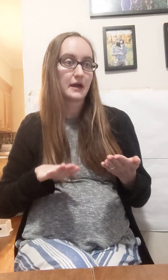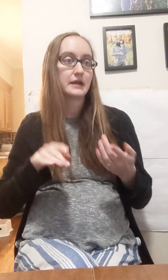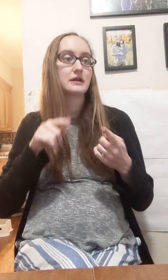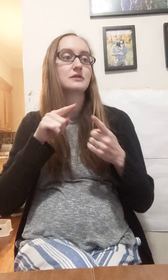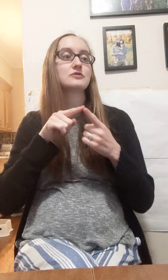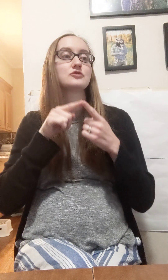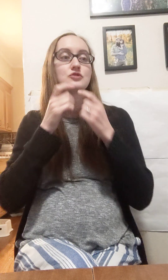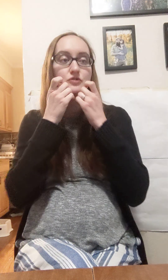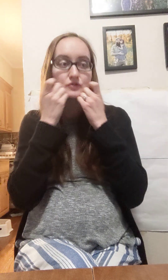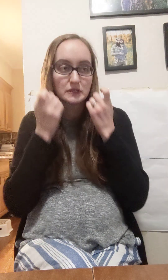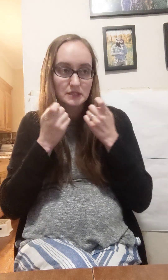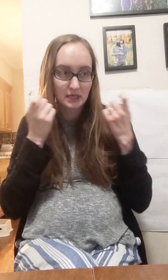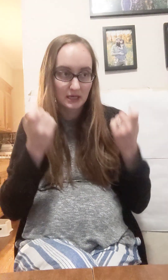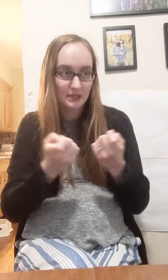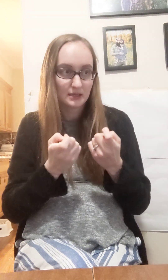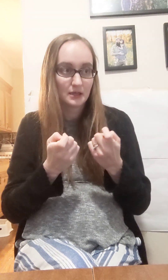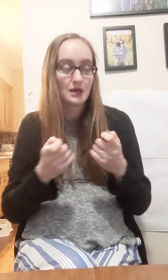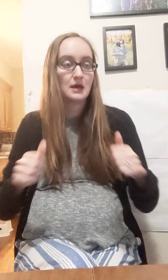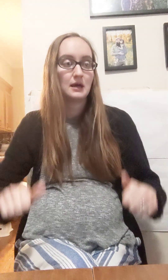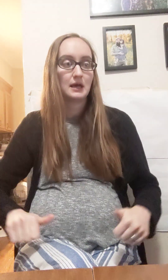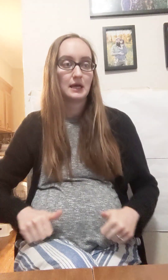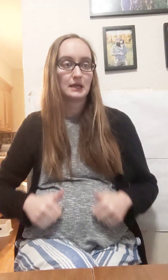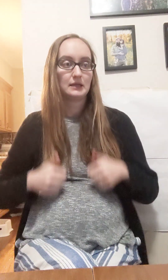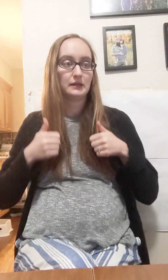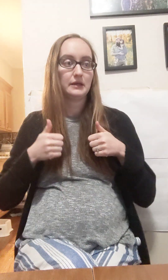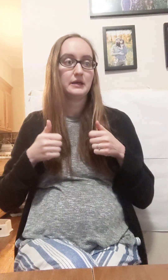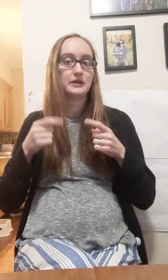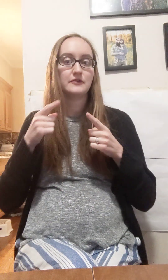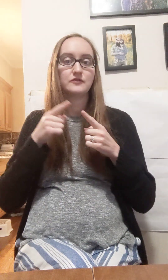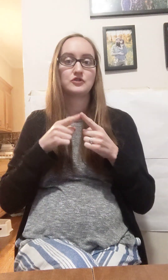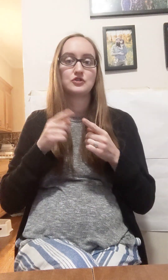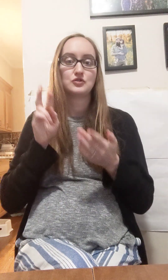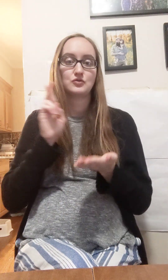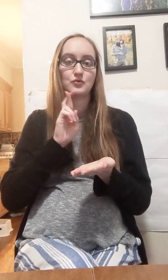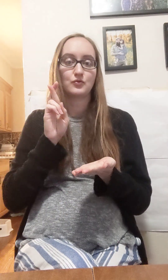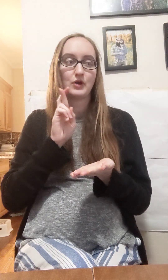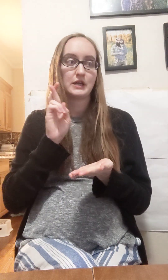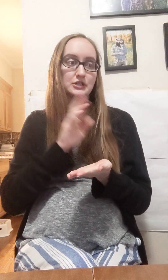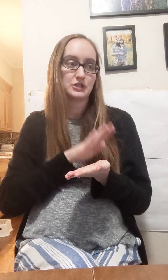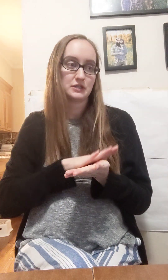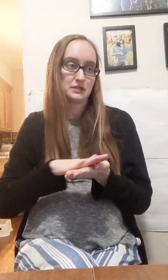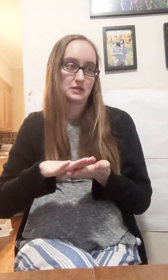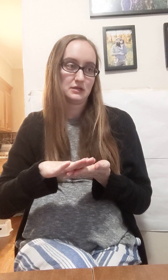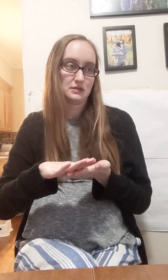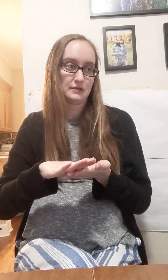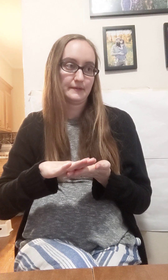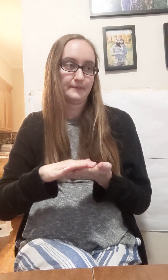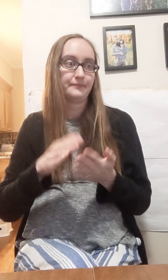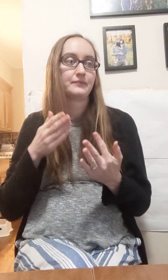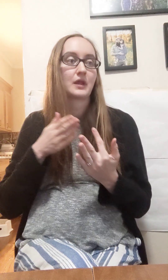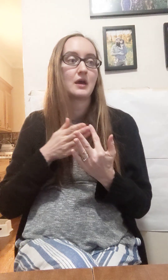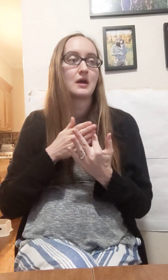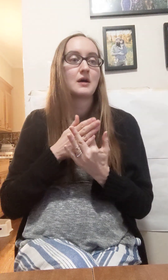die to sin and live to righteousness.